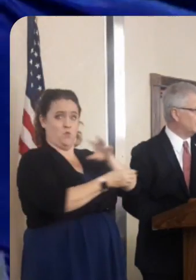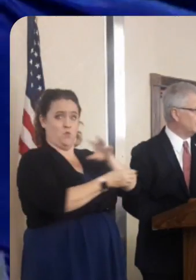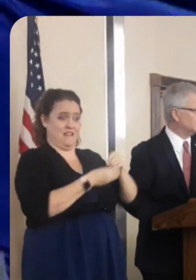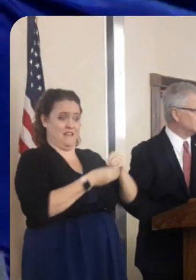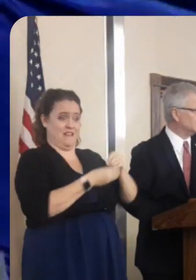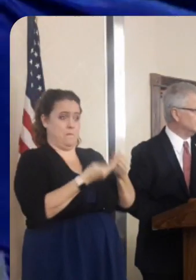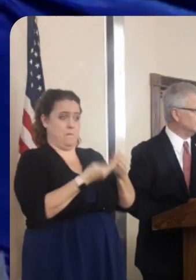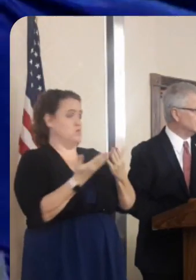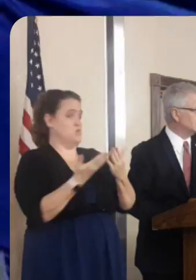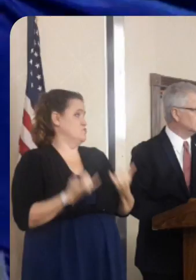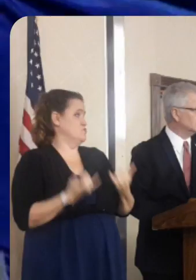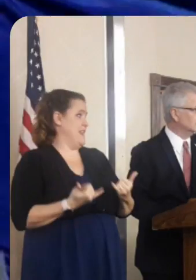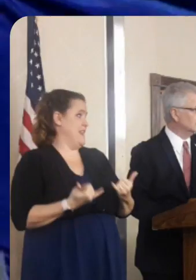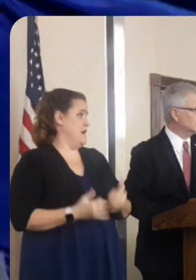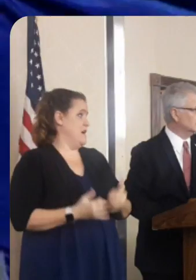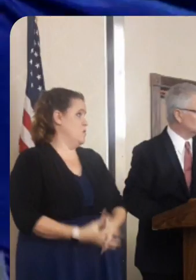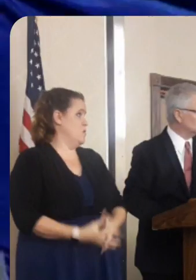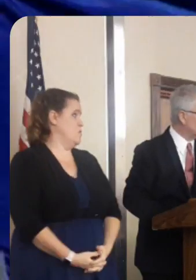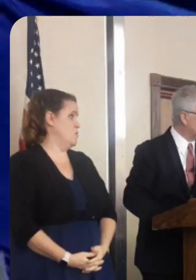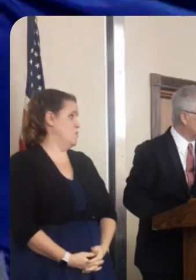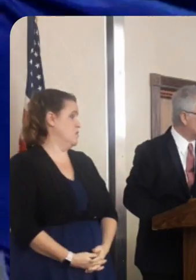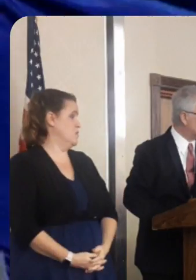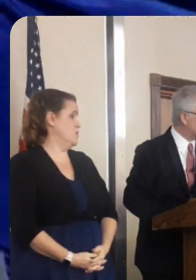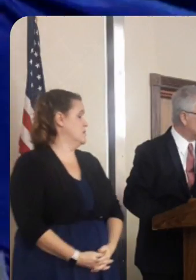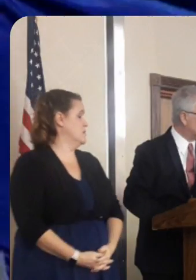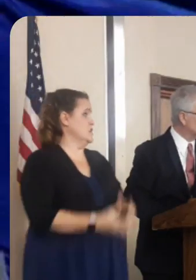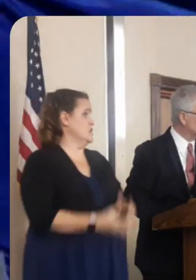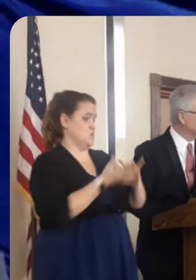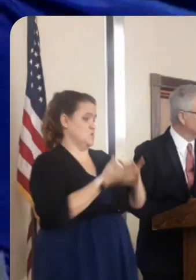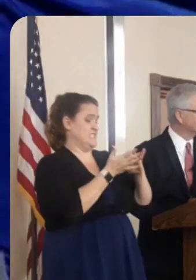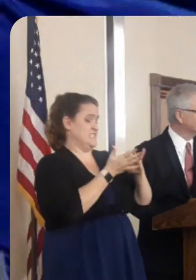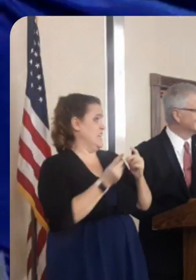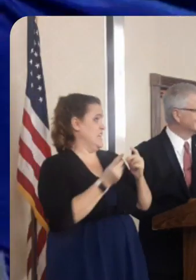membership. So study quickly.